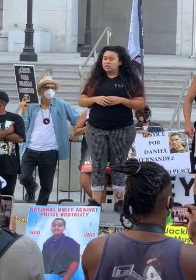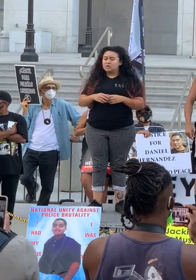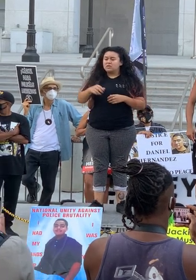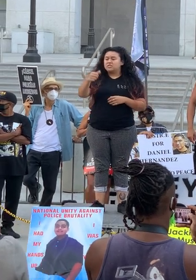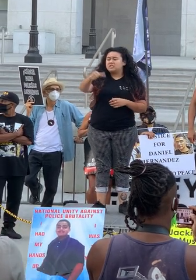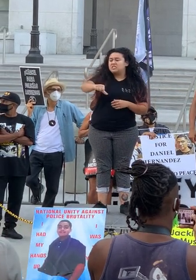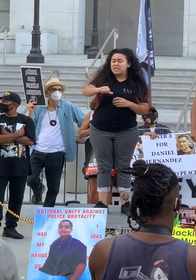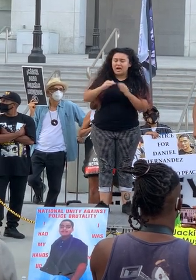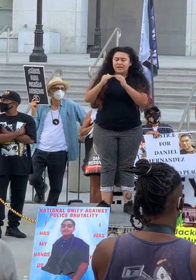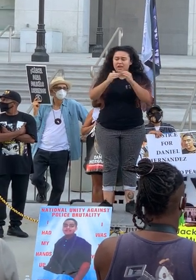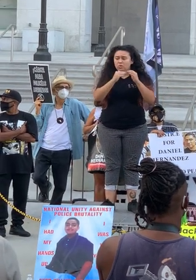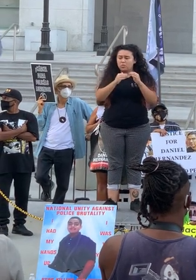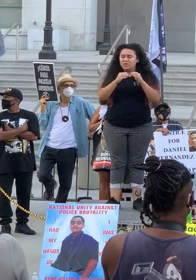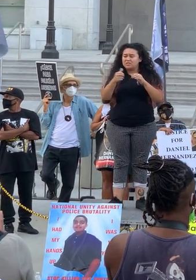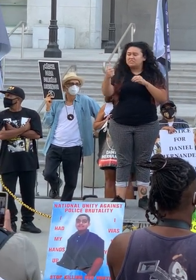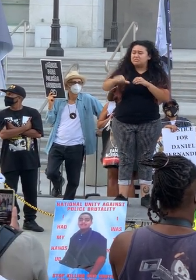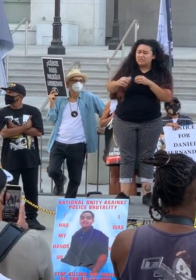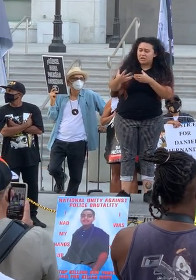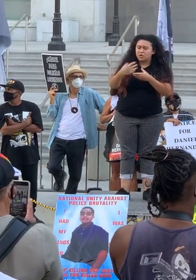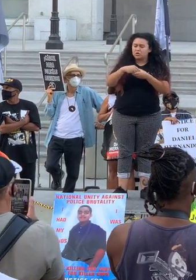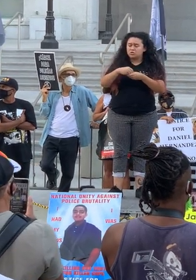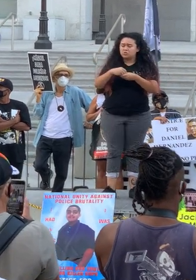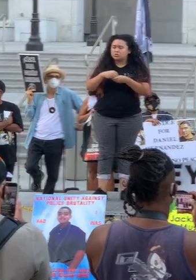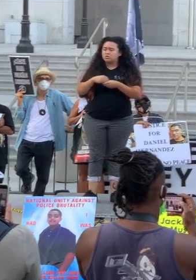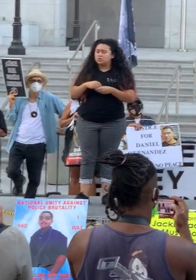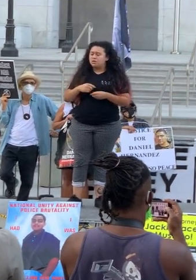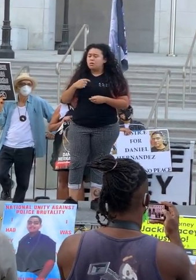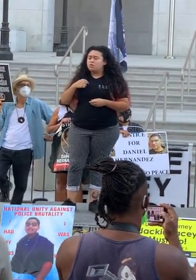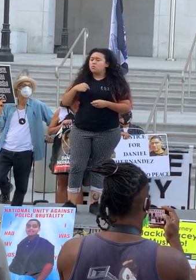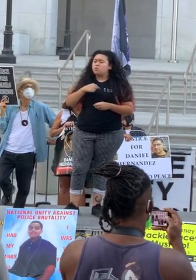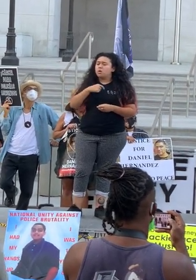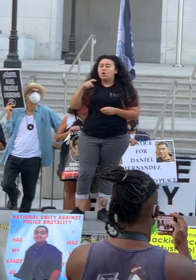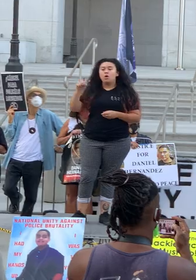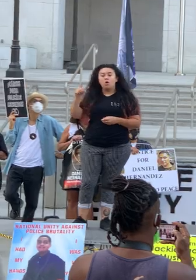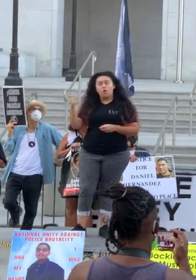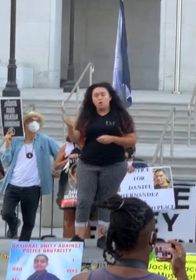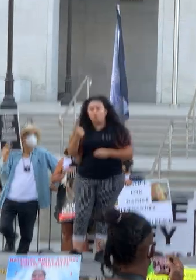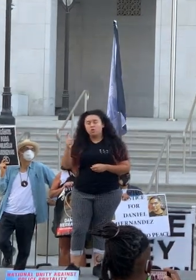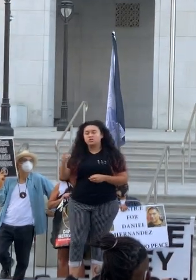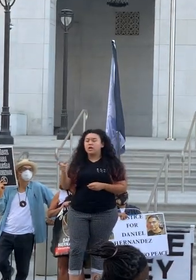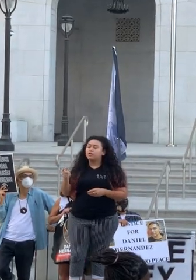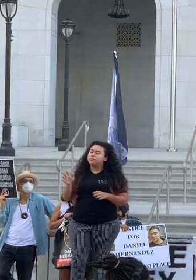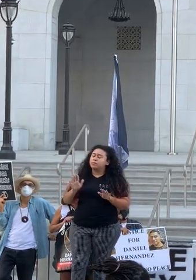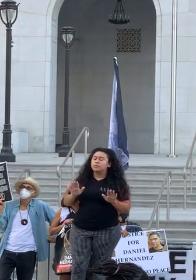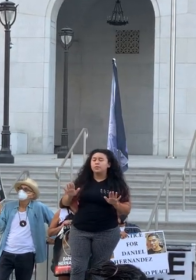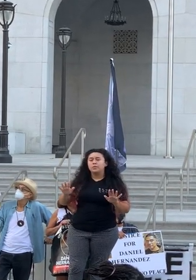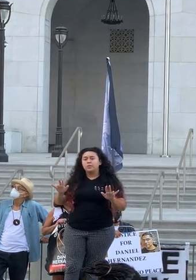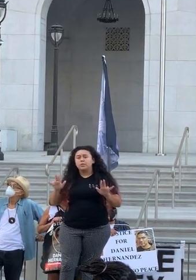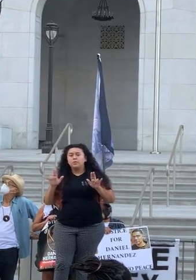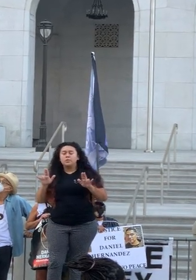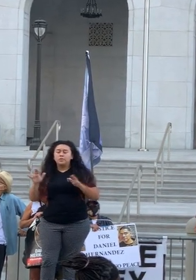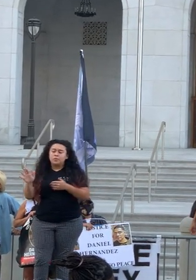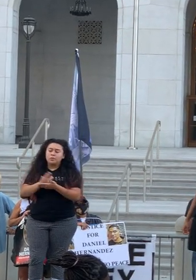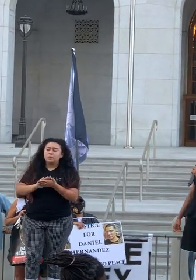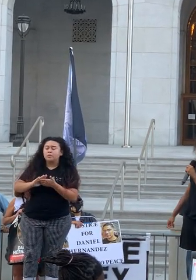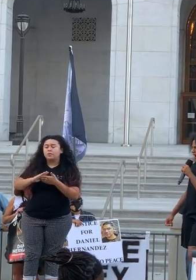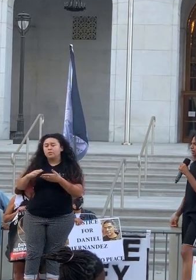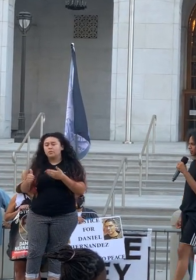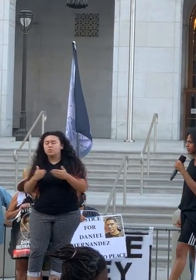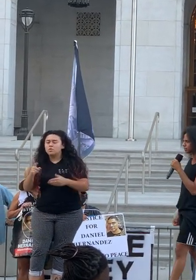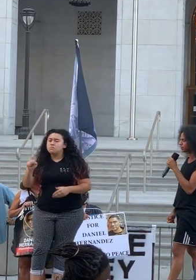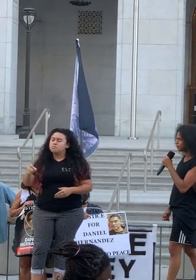denied inclusion. Oh, but we must always be so graceful. We must always